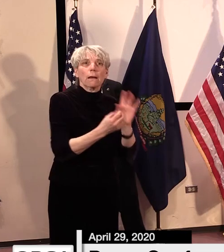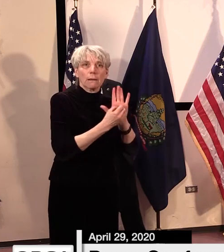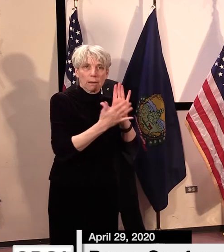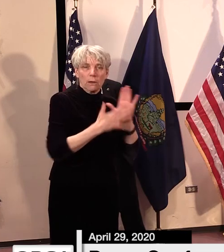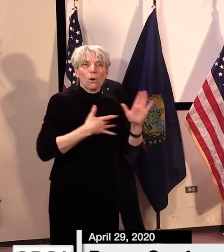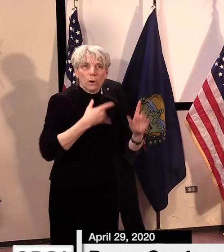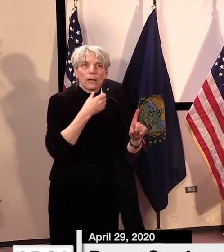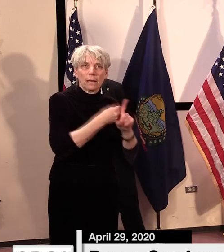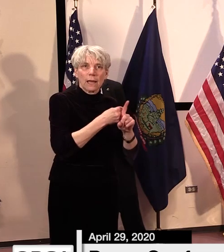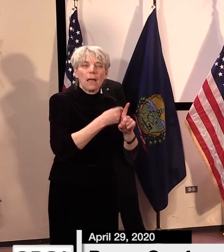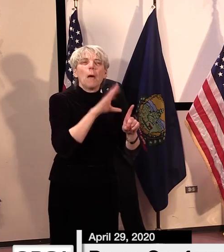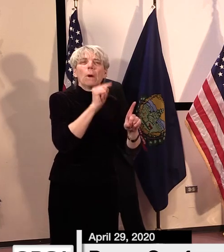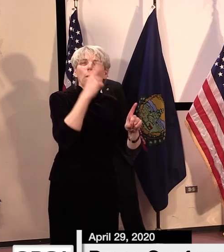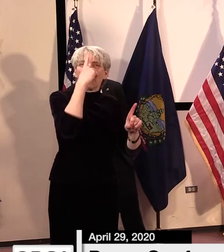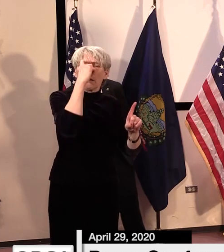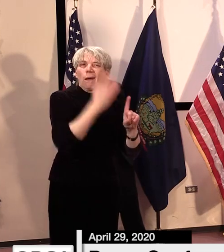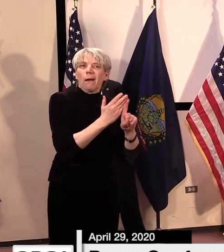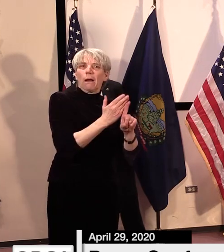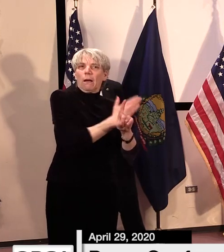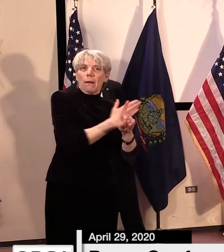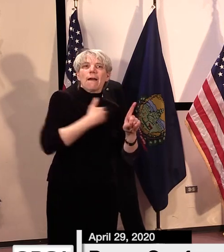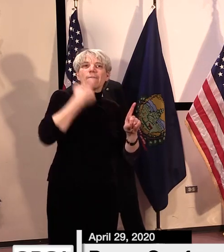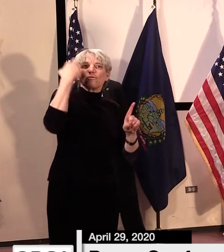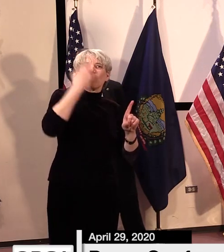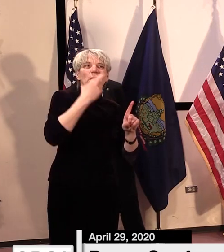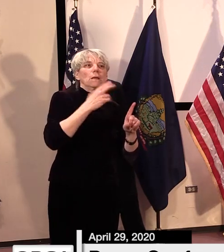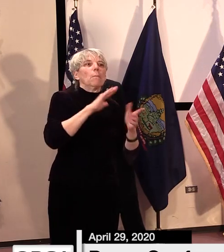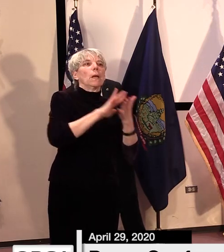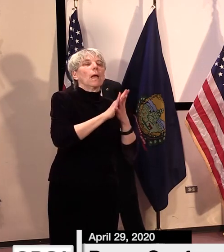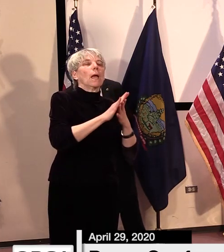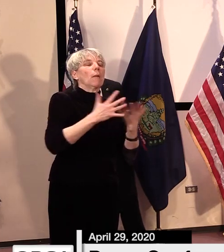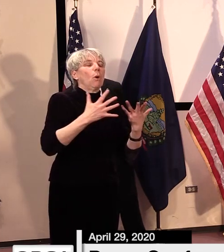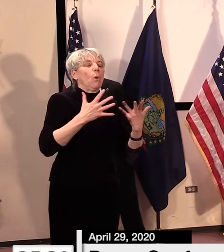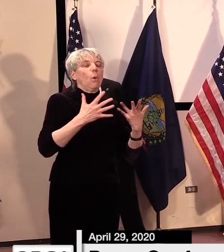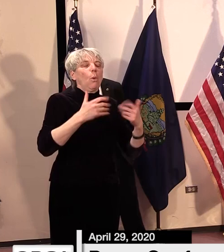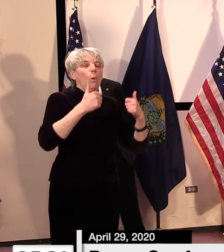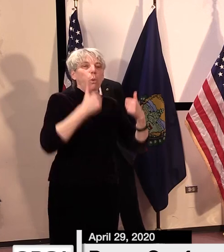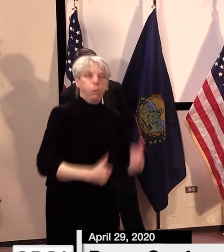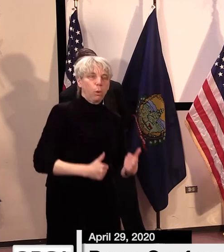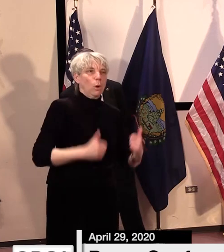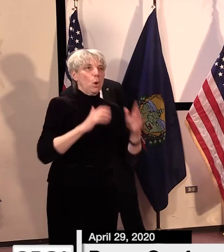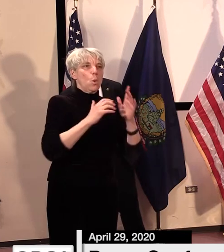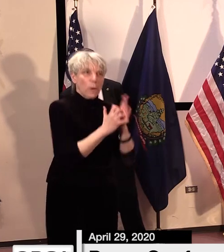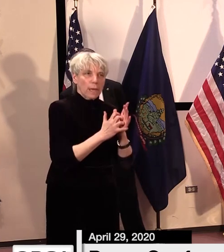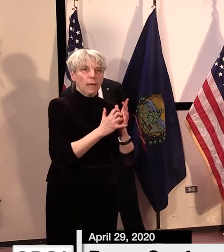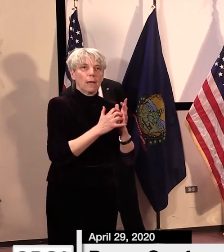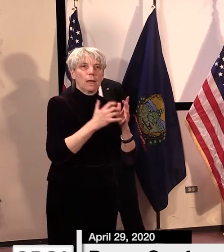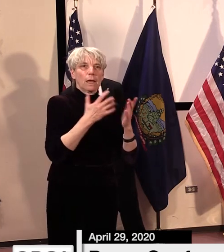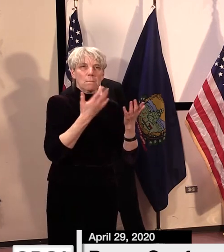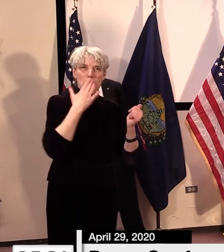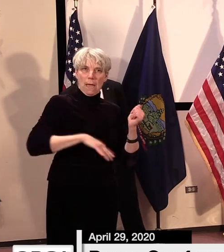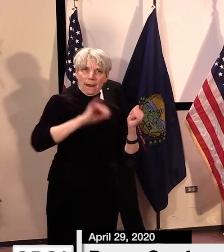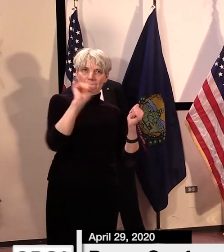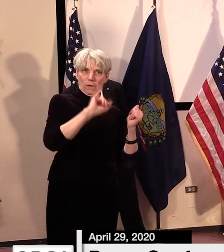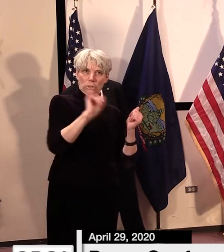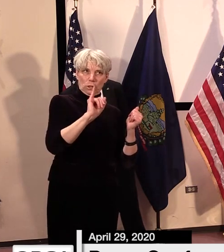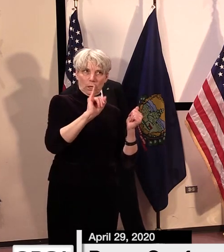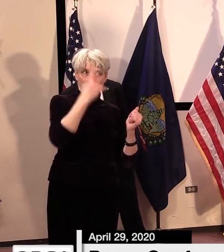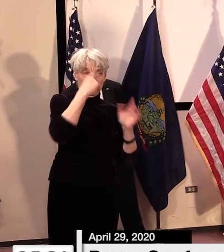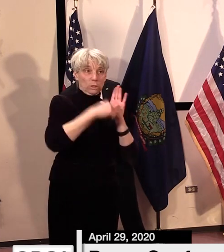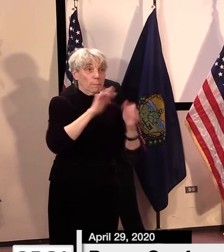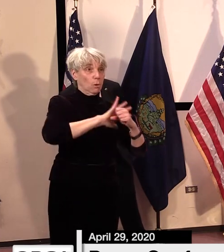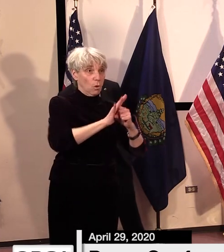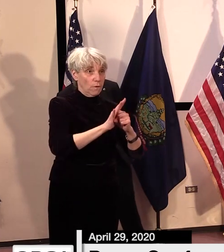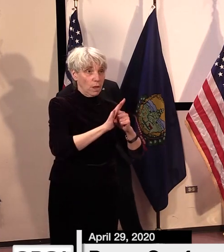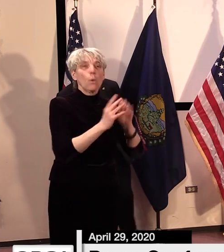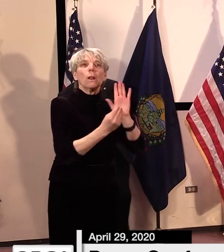that was the straw that broke the camel's back, like a severe infection, that will be listed as the cause of